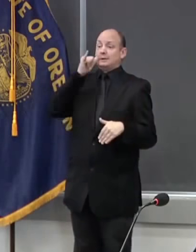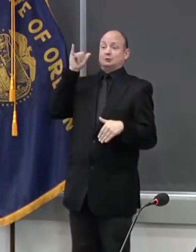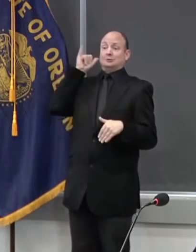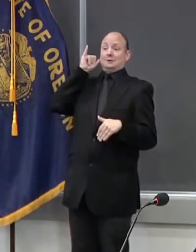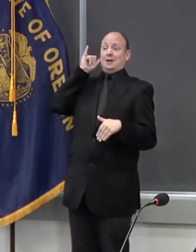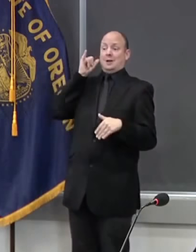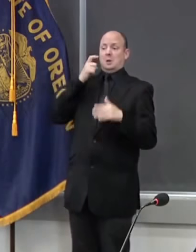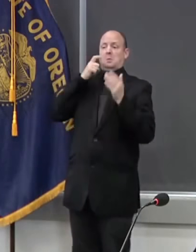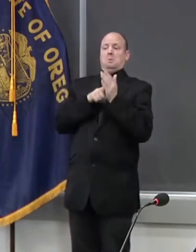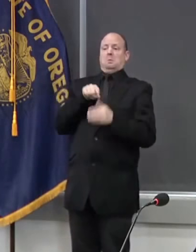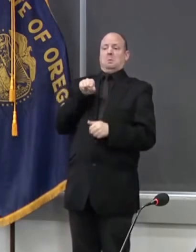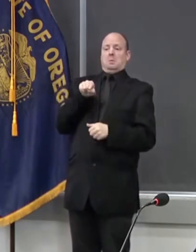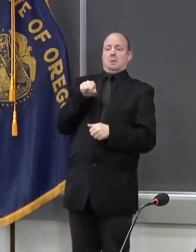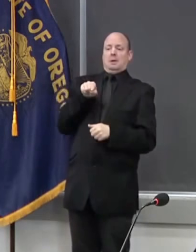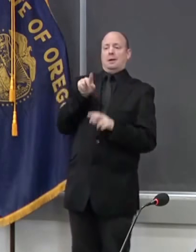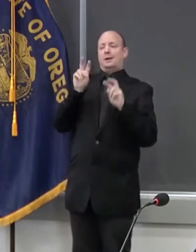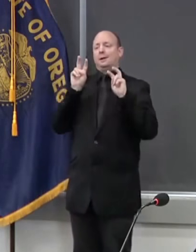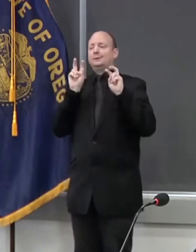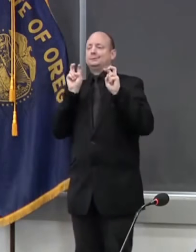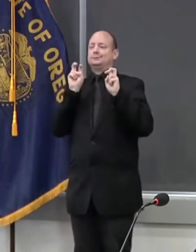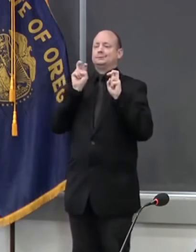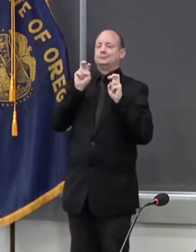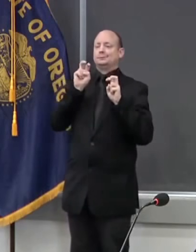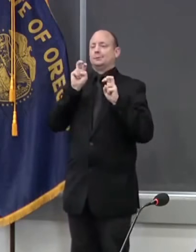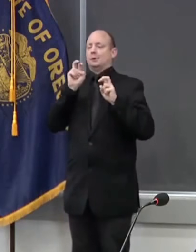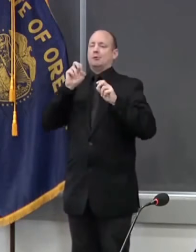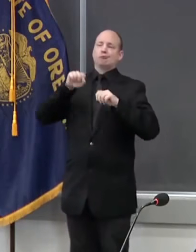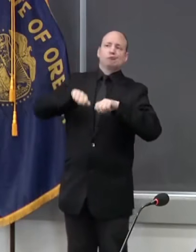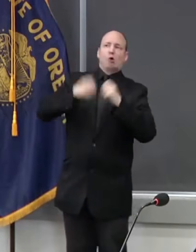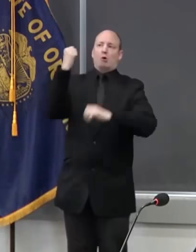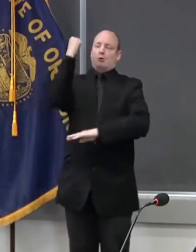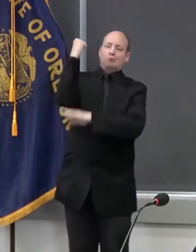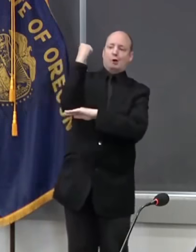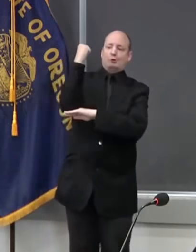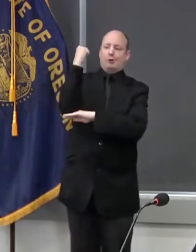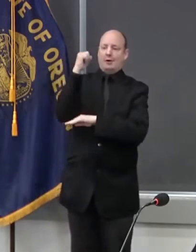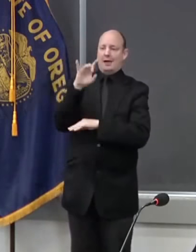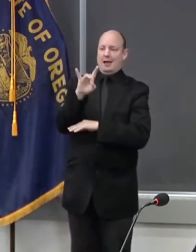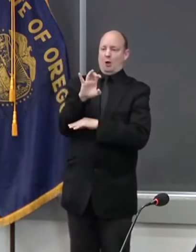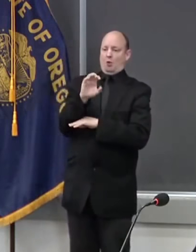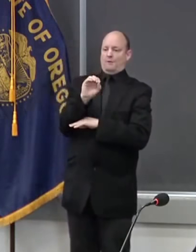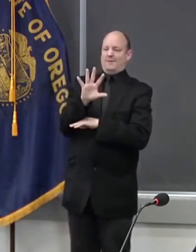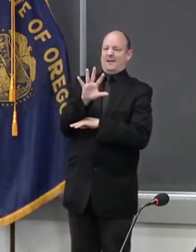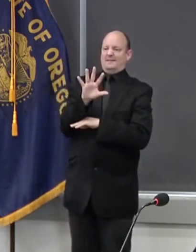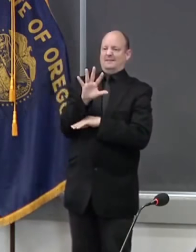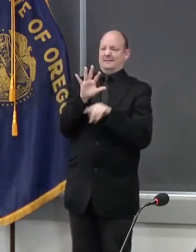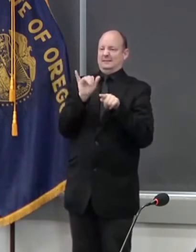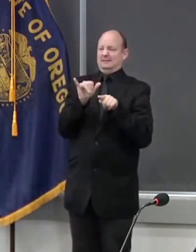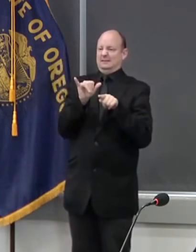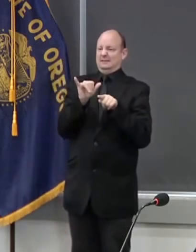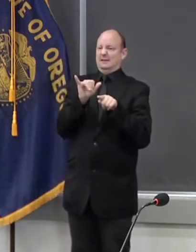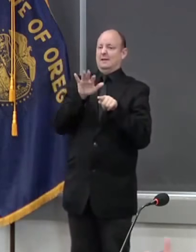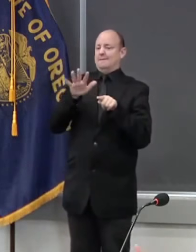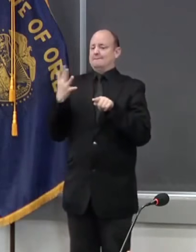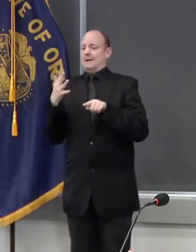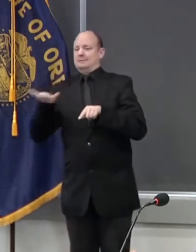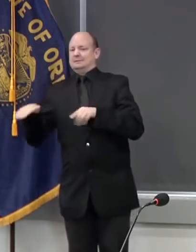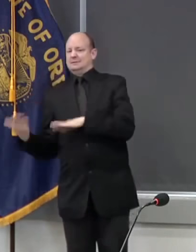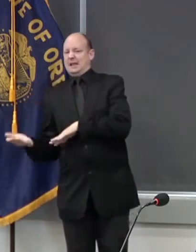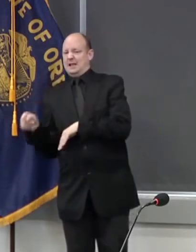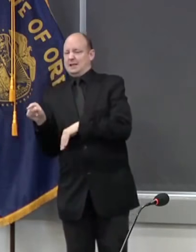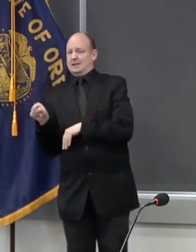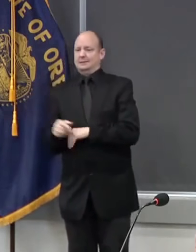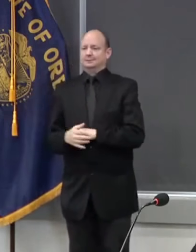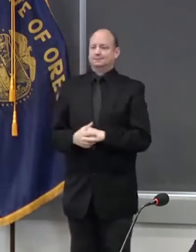another record-breaking 805 cases and 5 tragic deaths. And over this